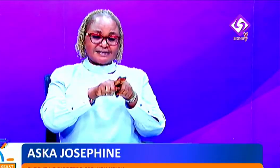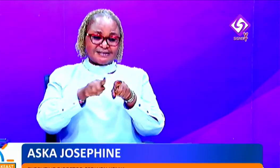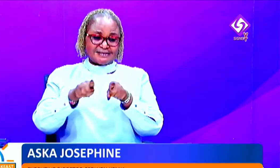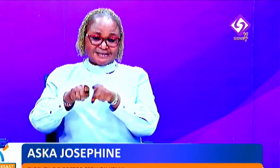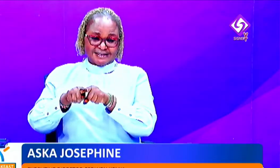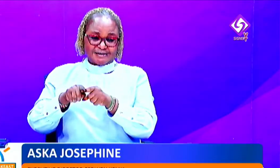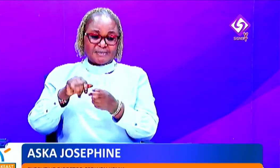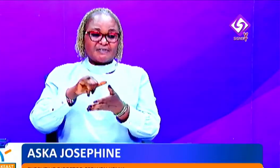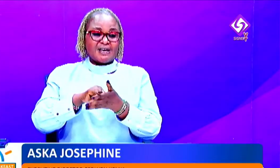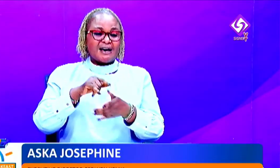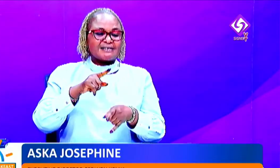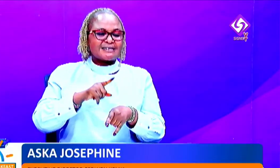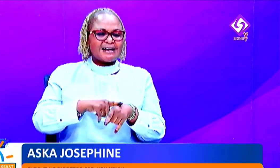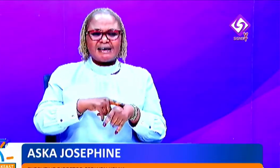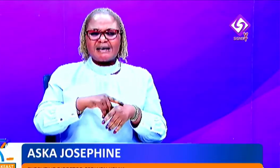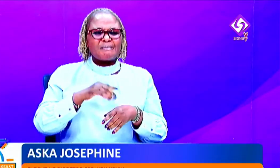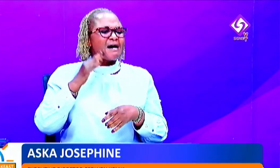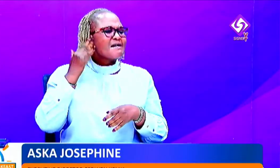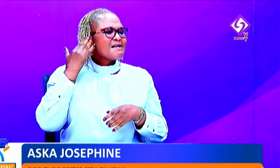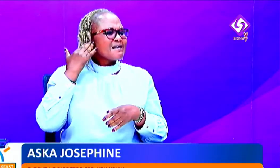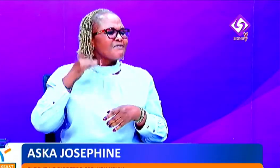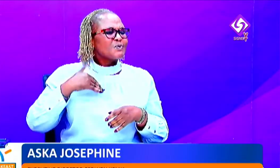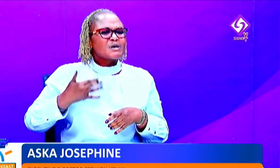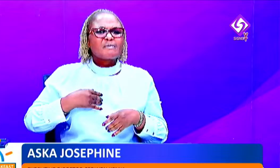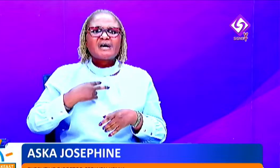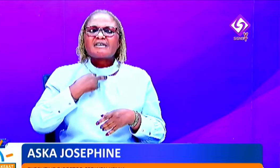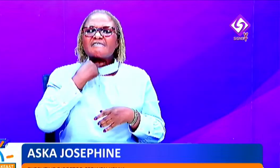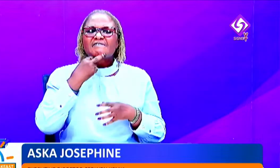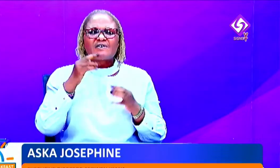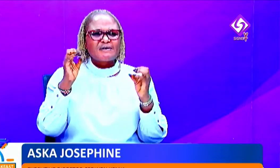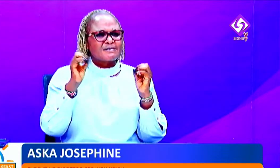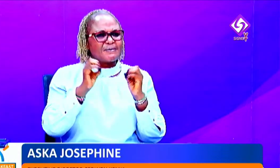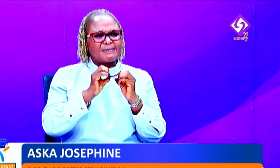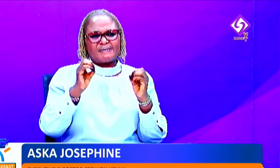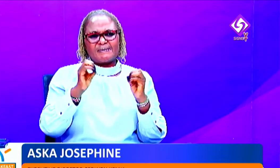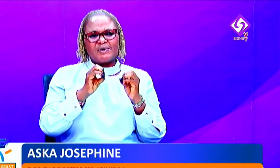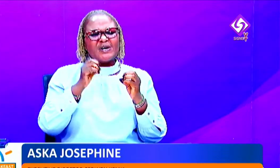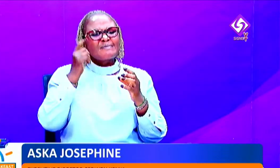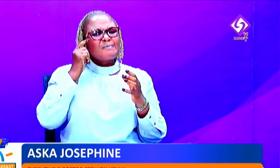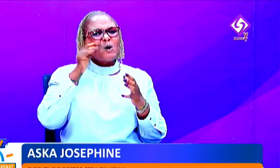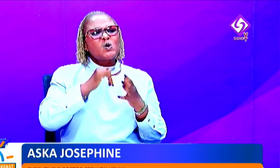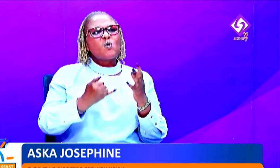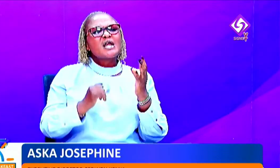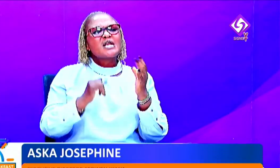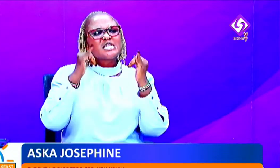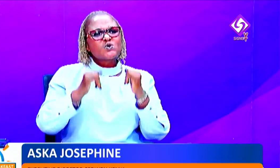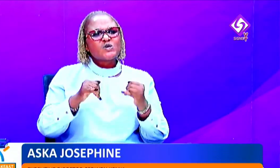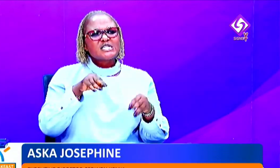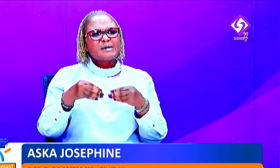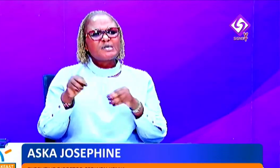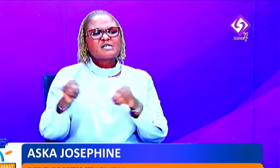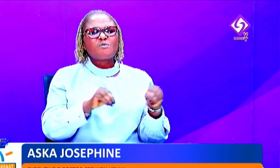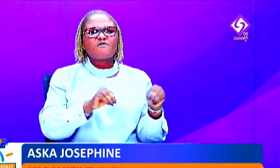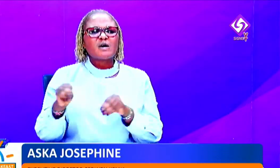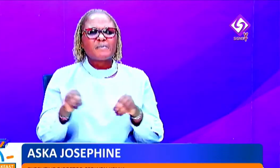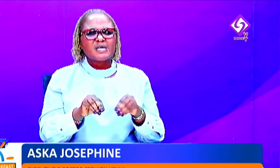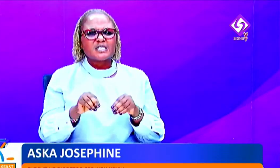big mandate. And at that time, deaf women, we were not visible because we were